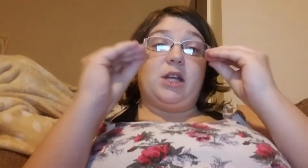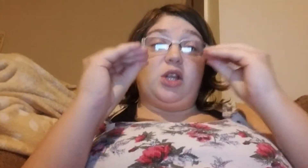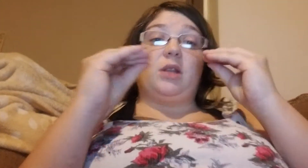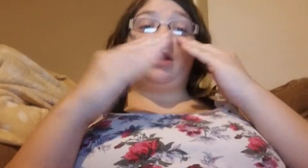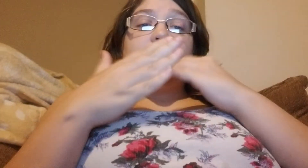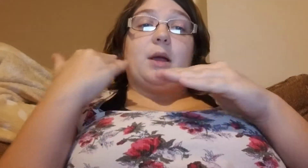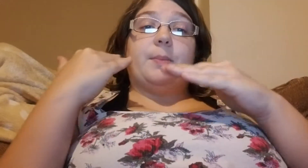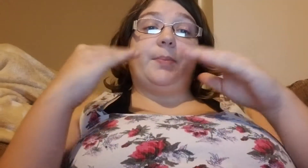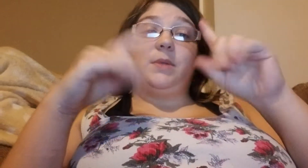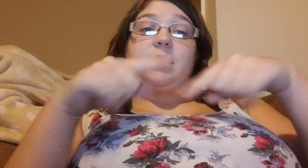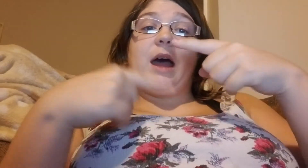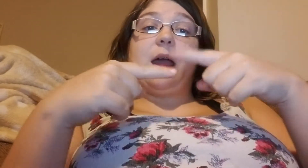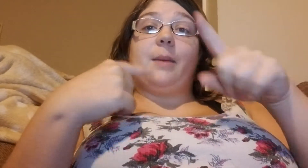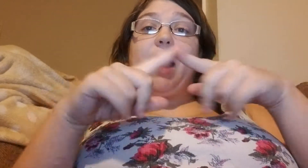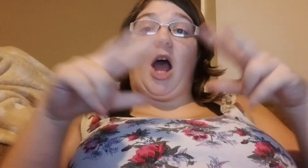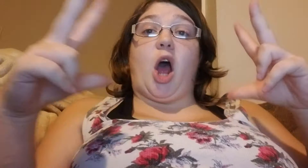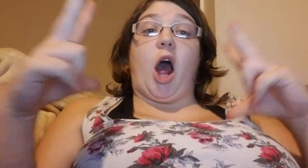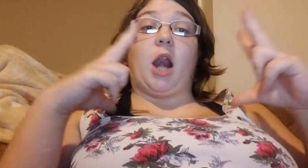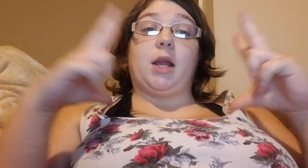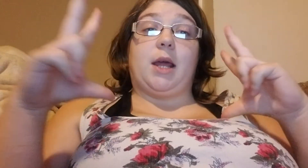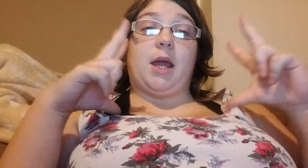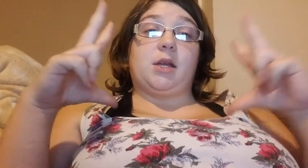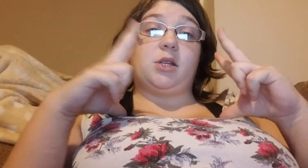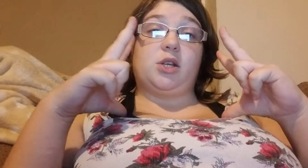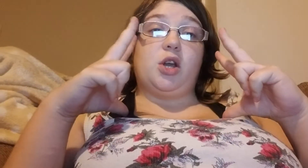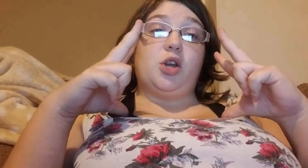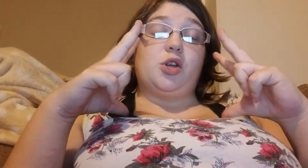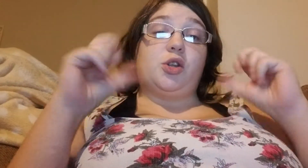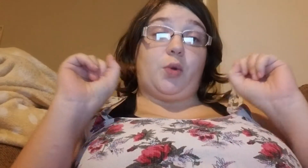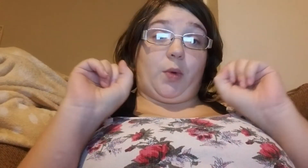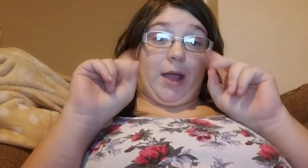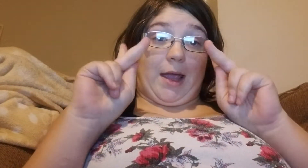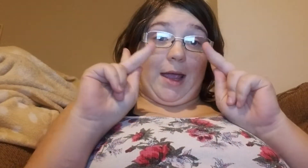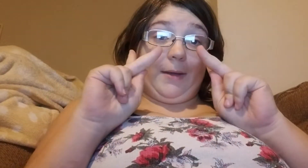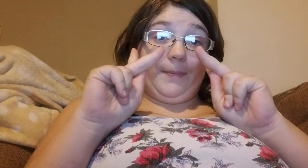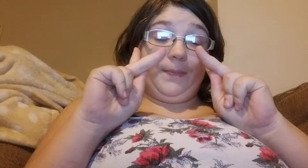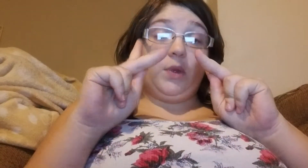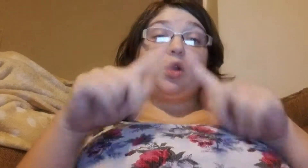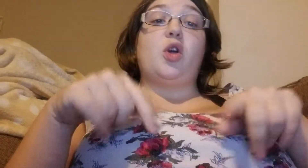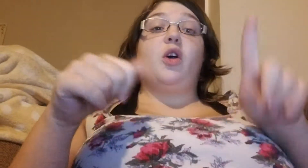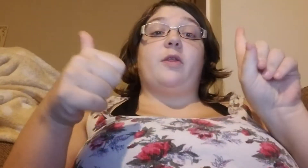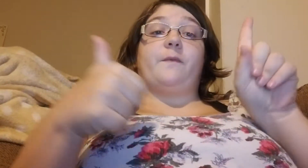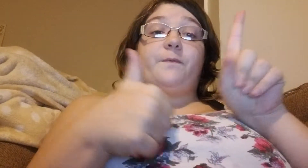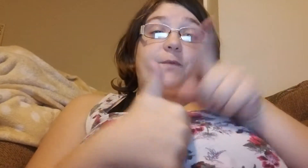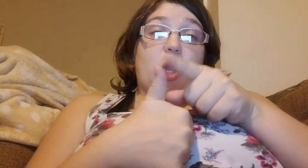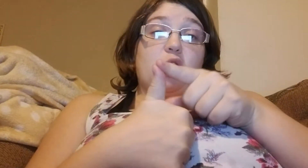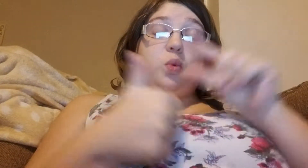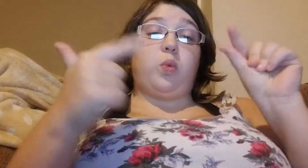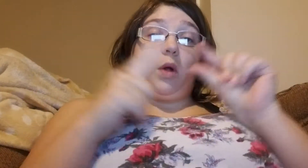teaching some signs about holidays, okay? The first